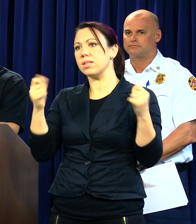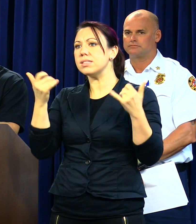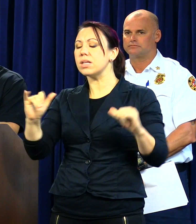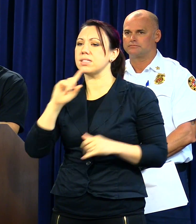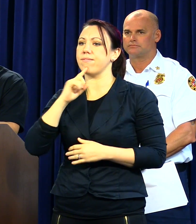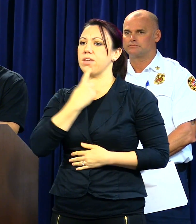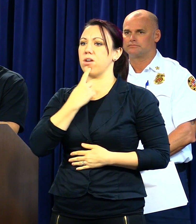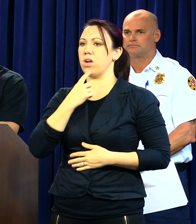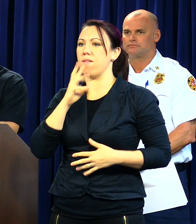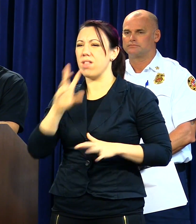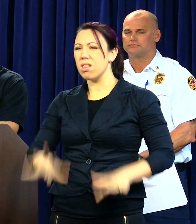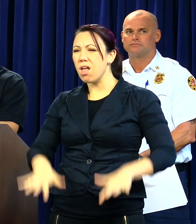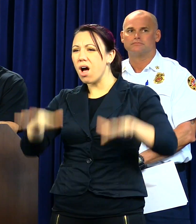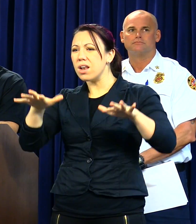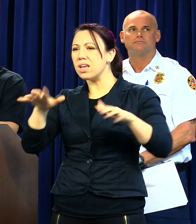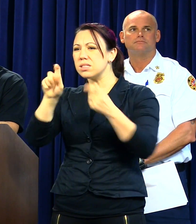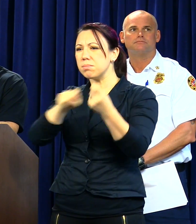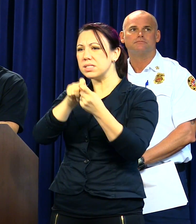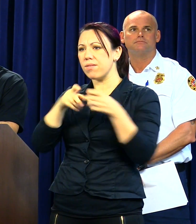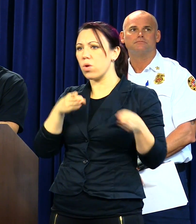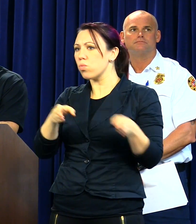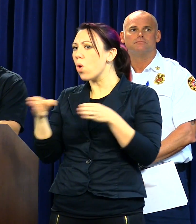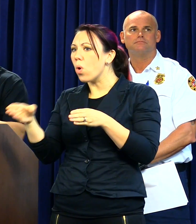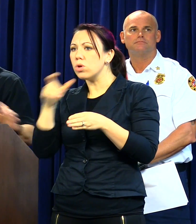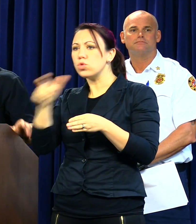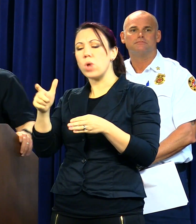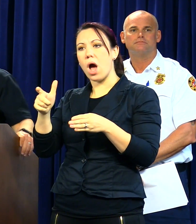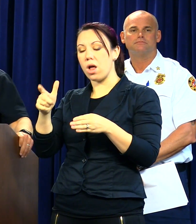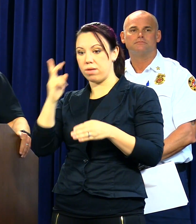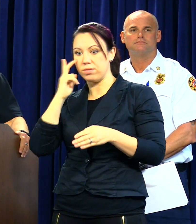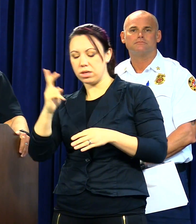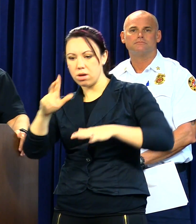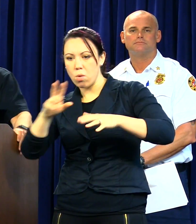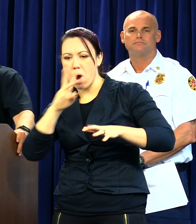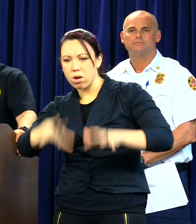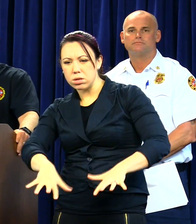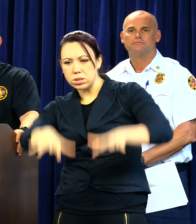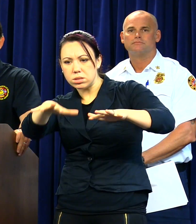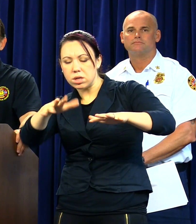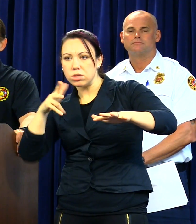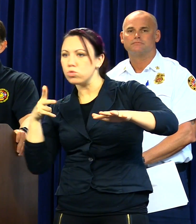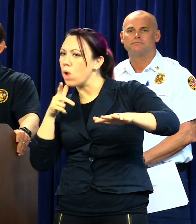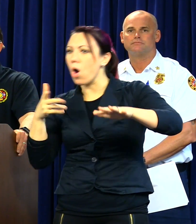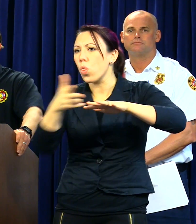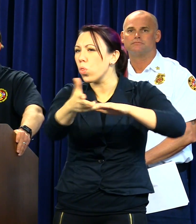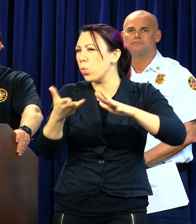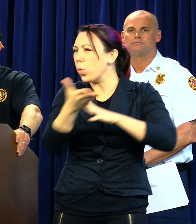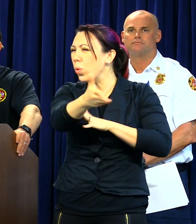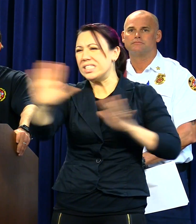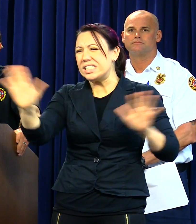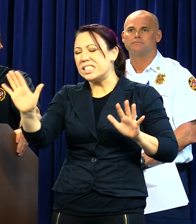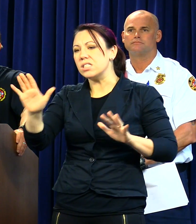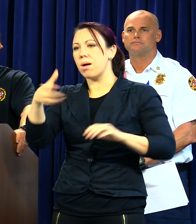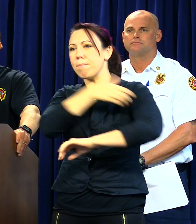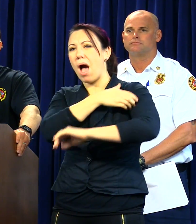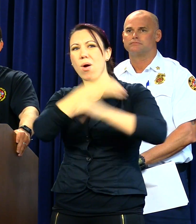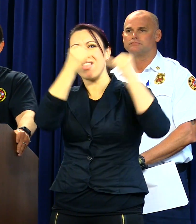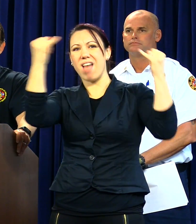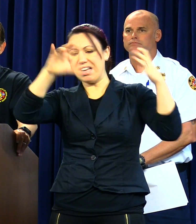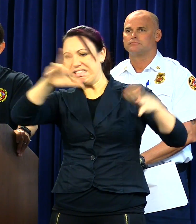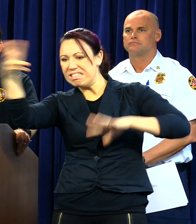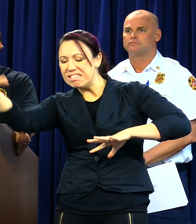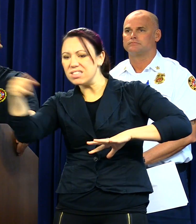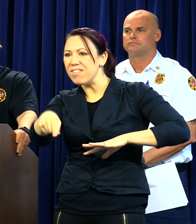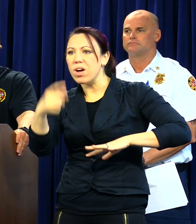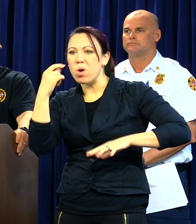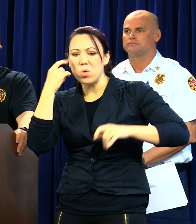flooding, certain roads. Do not drive into standing water or flooded water. Stay away from down power lines. Stoplights